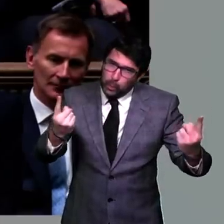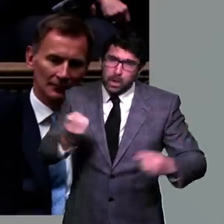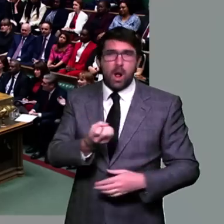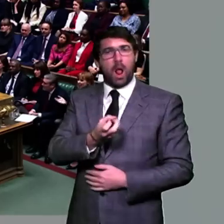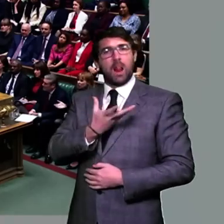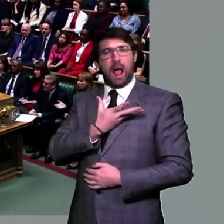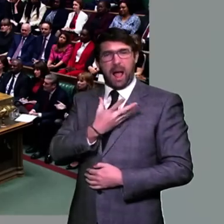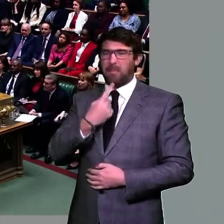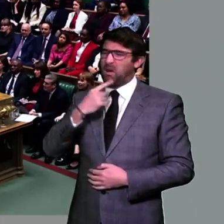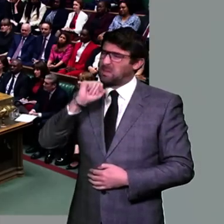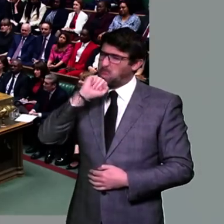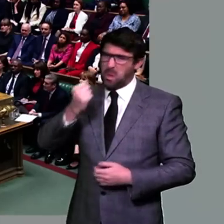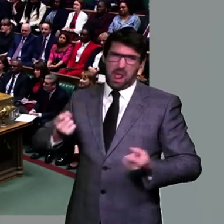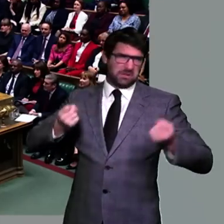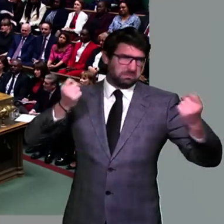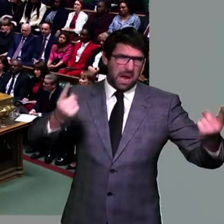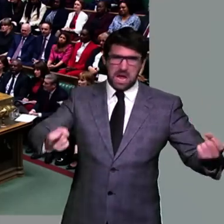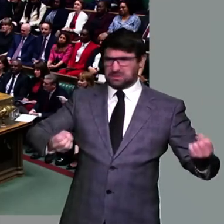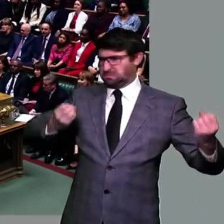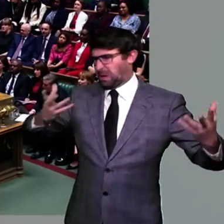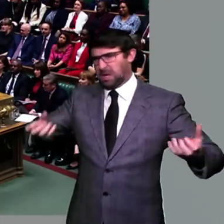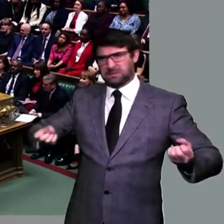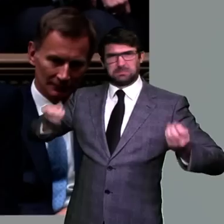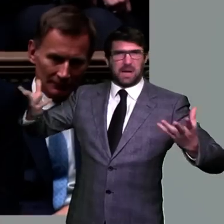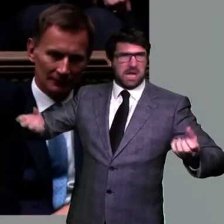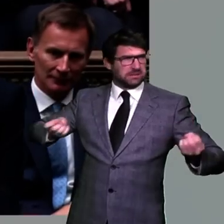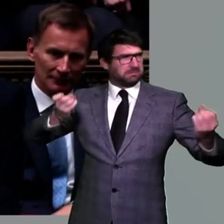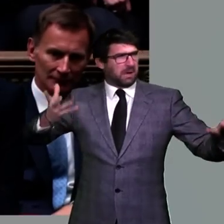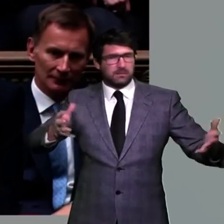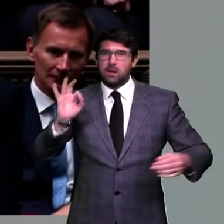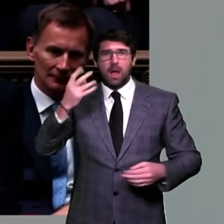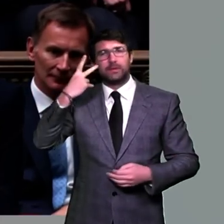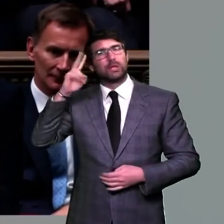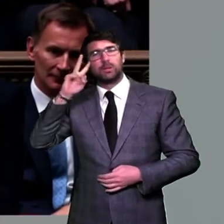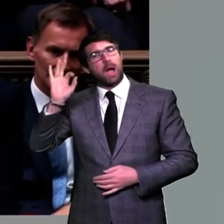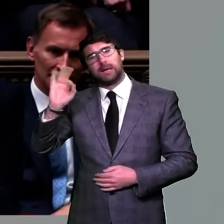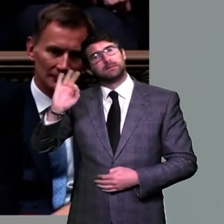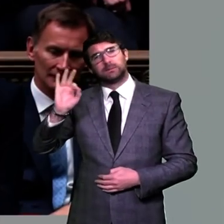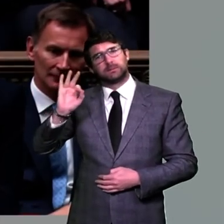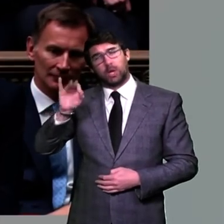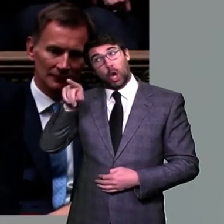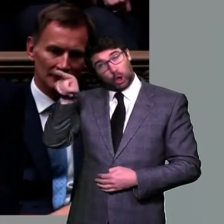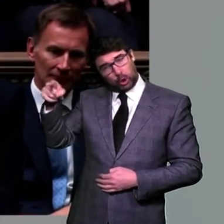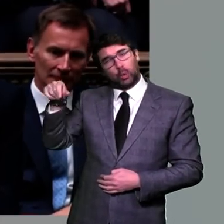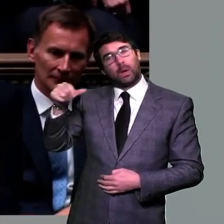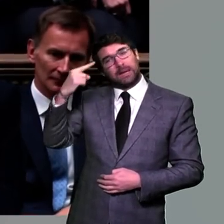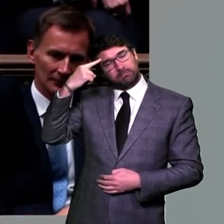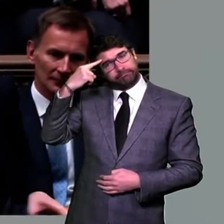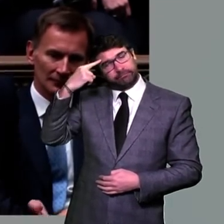of spending pledges, none of which they've retracted. The honourable gentleman needs to reflect